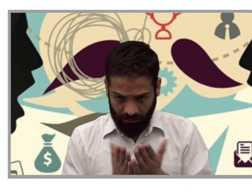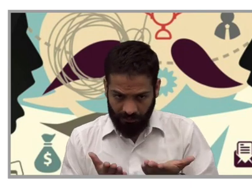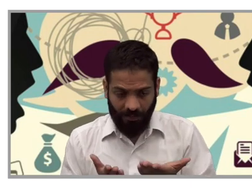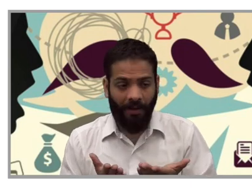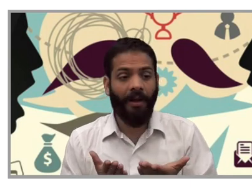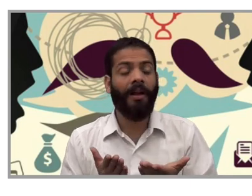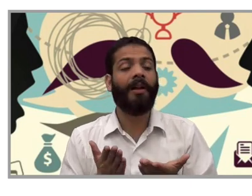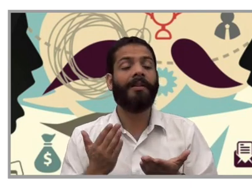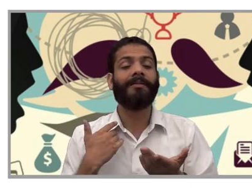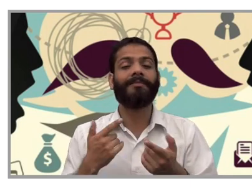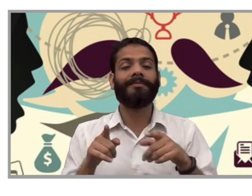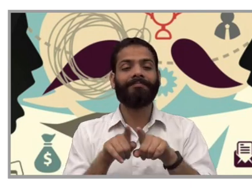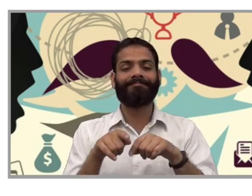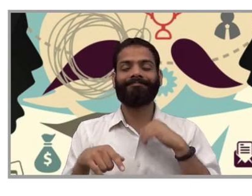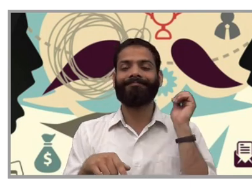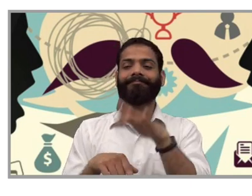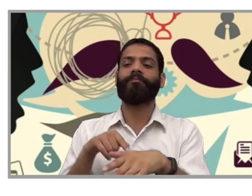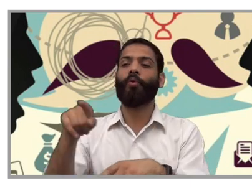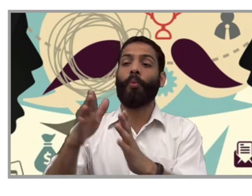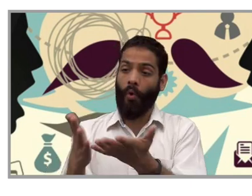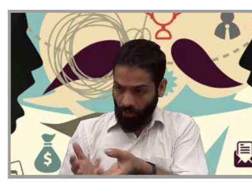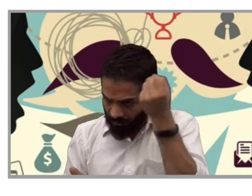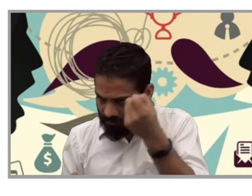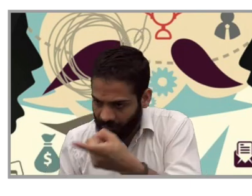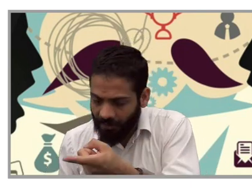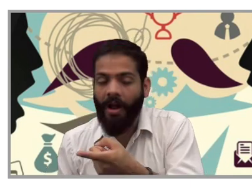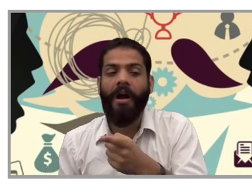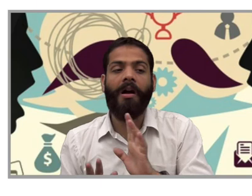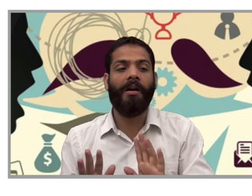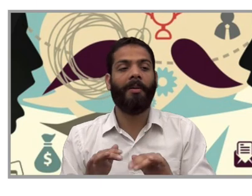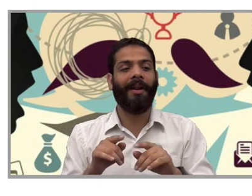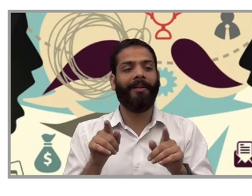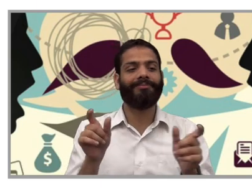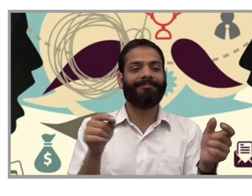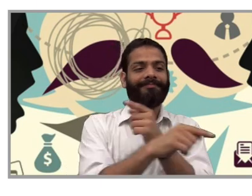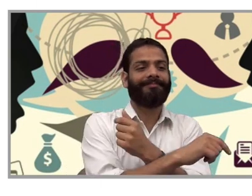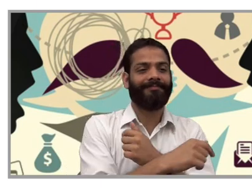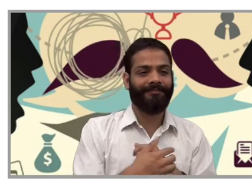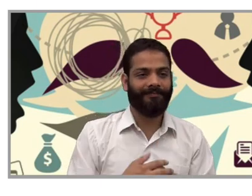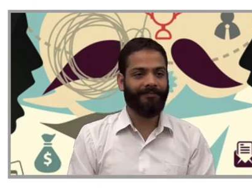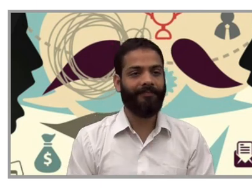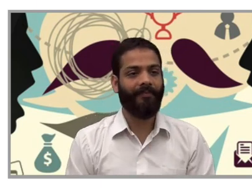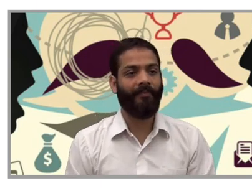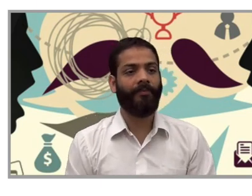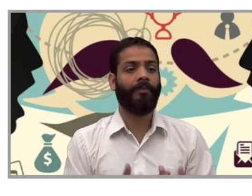Which can be signed as past, you, I, book get.